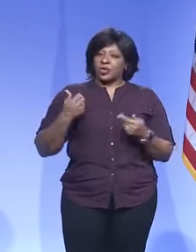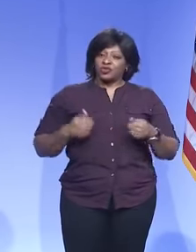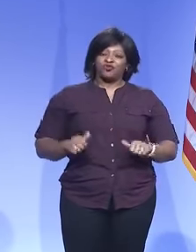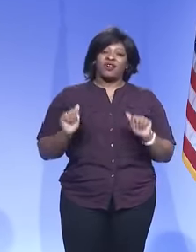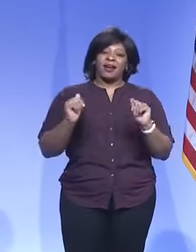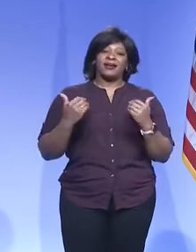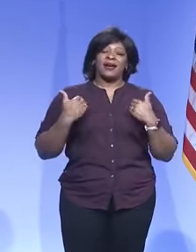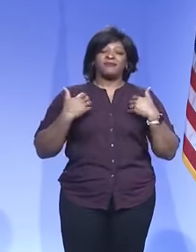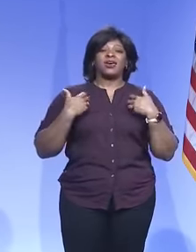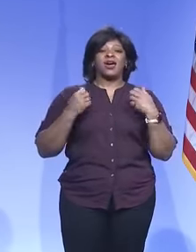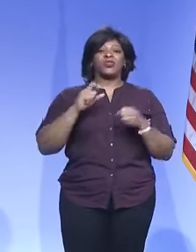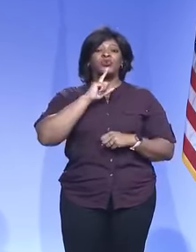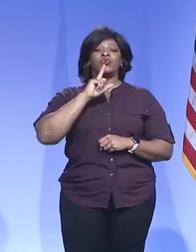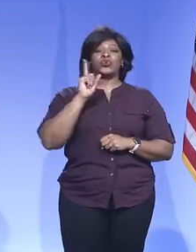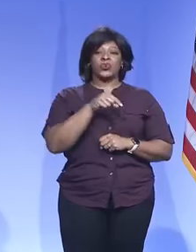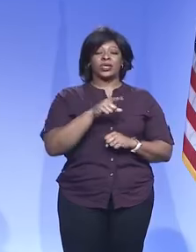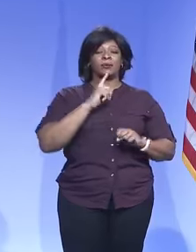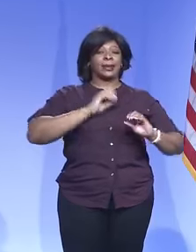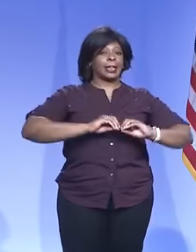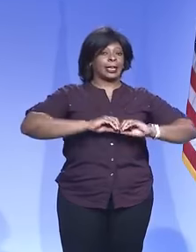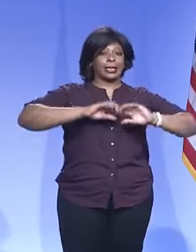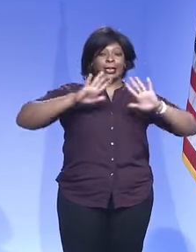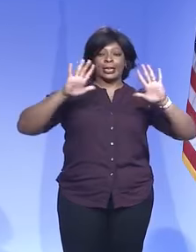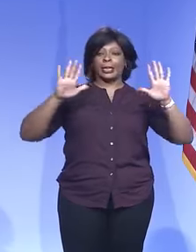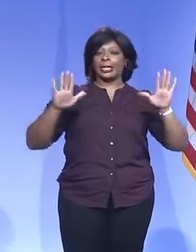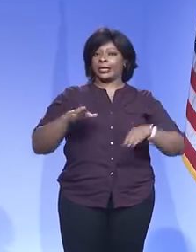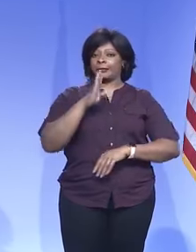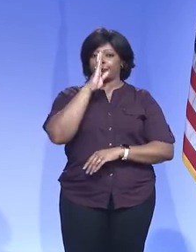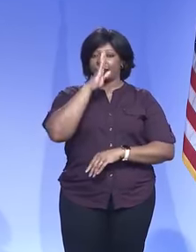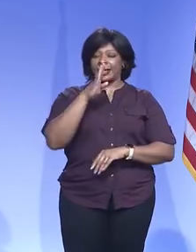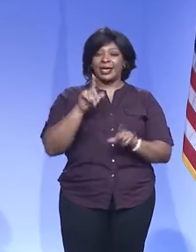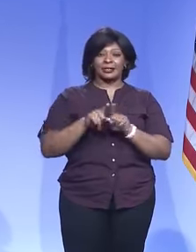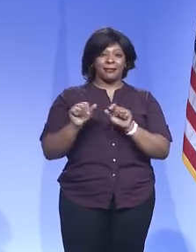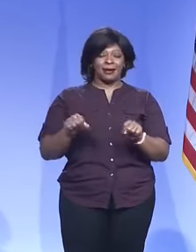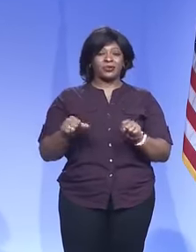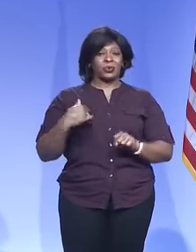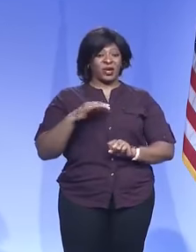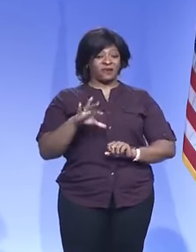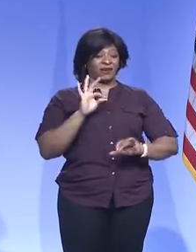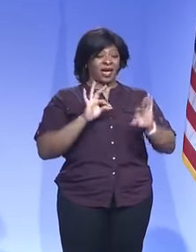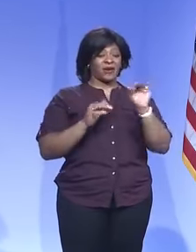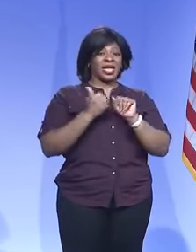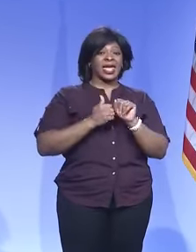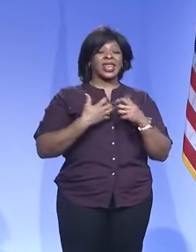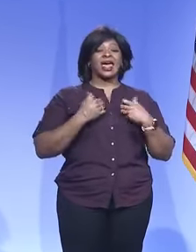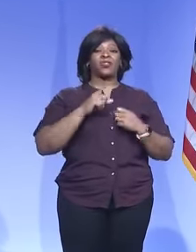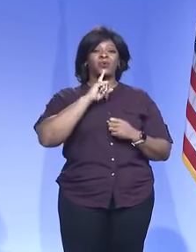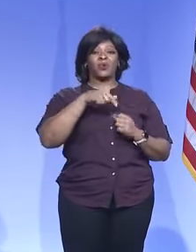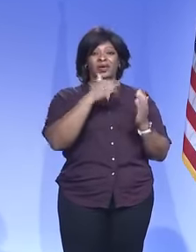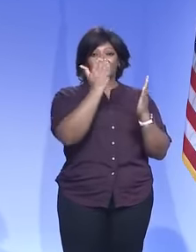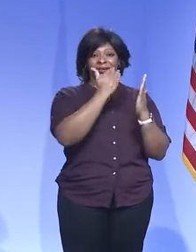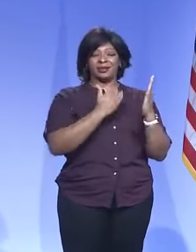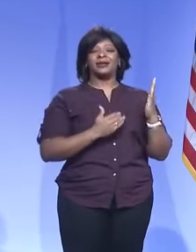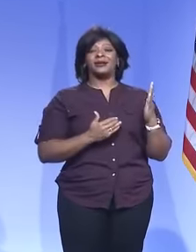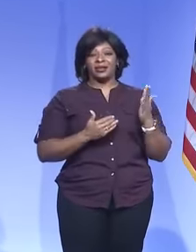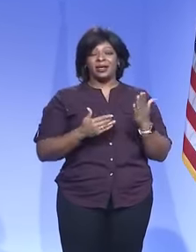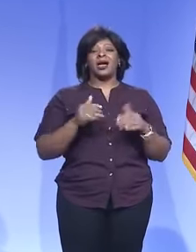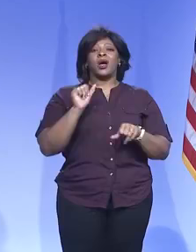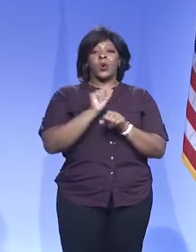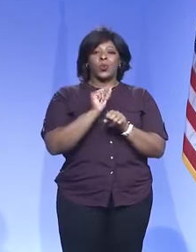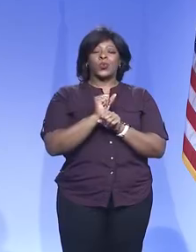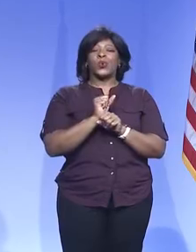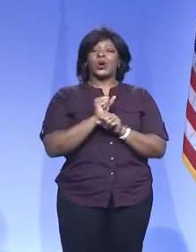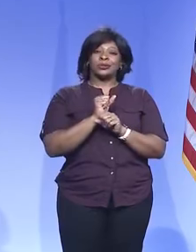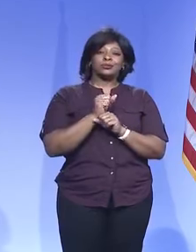strive to have the health directive be as clear as it can be, but what we find with each health directive, there will be